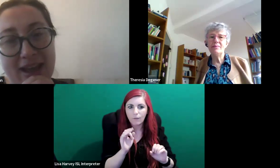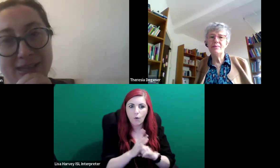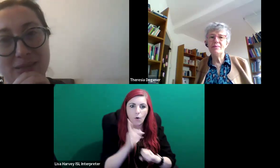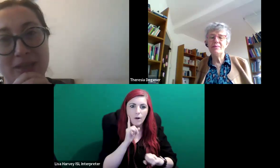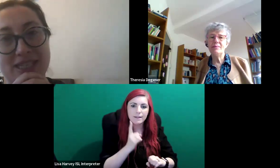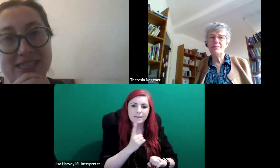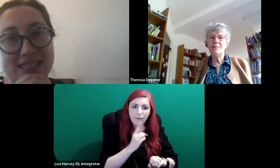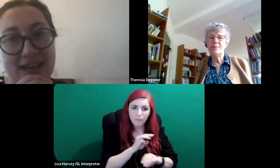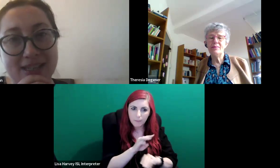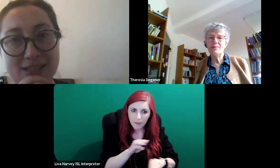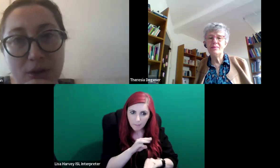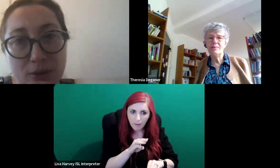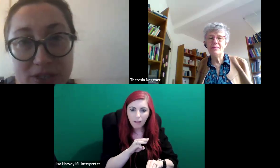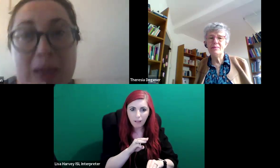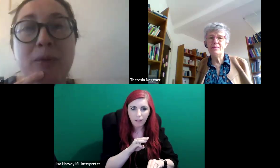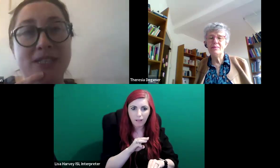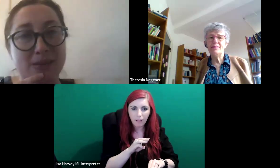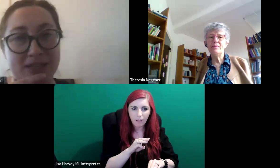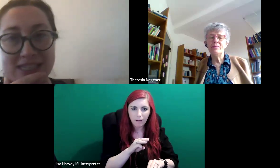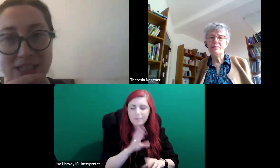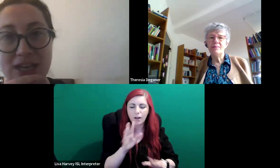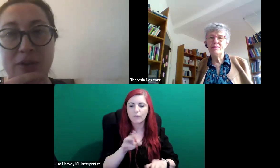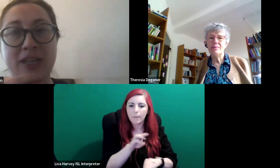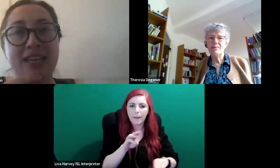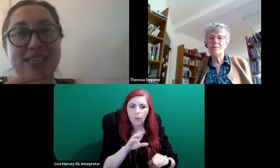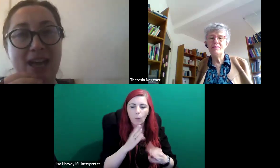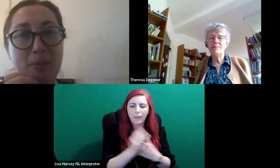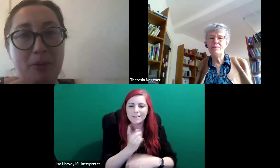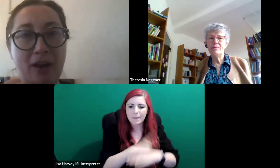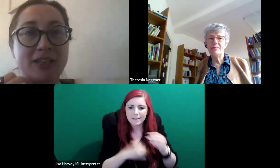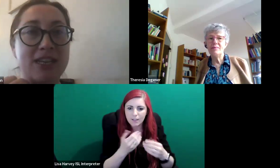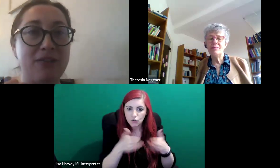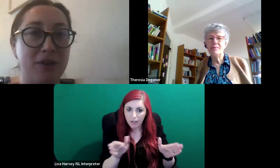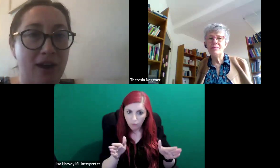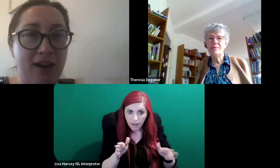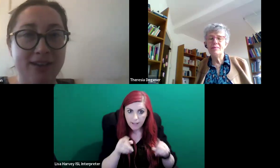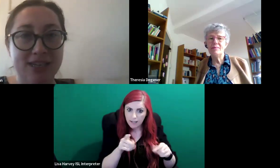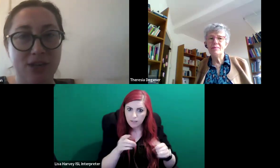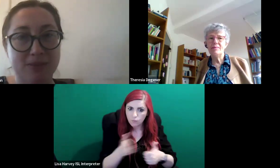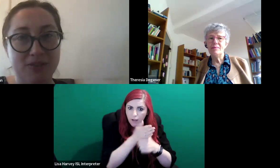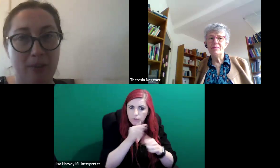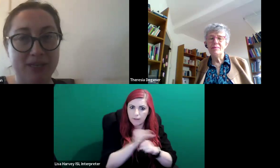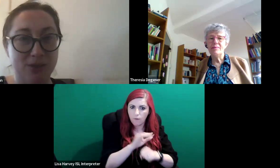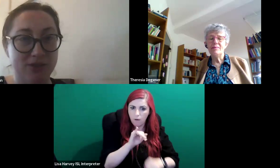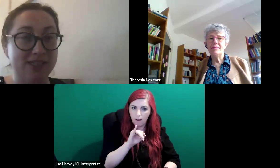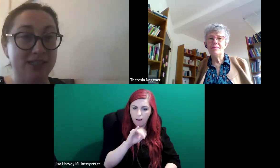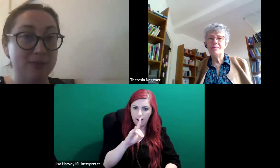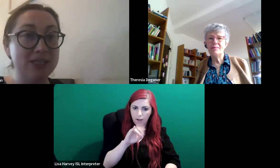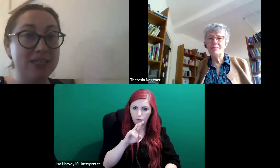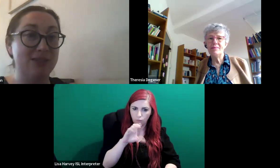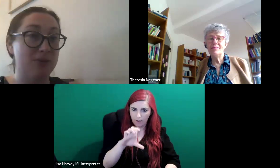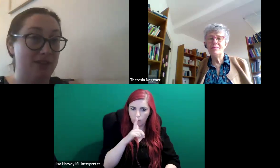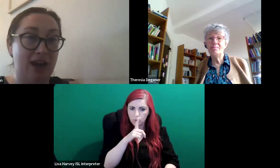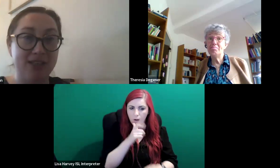with disabilities, is that, or no, for people with disabilities in general, is that a priority for Ireland in terms of topics to address